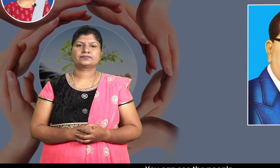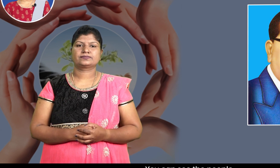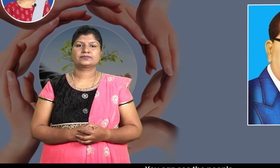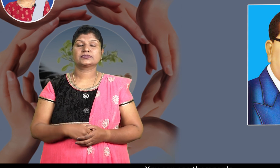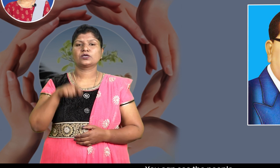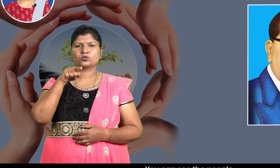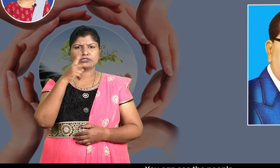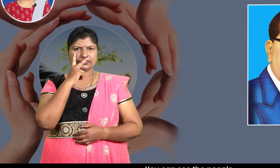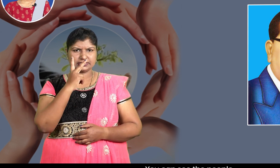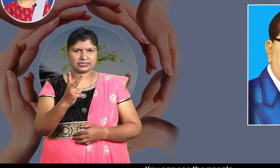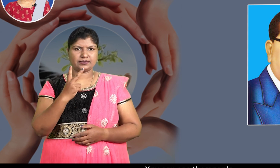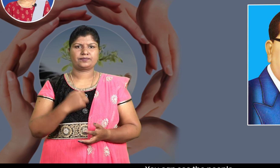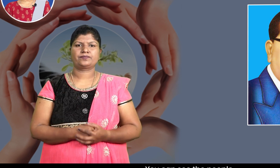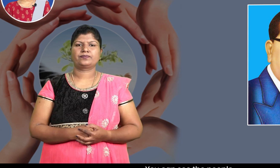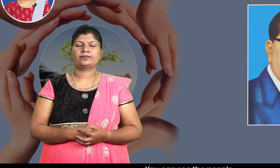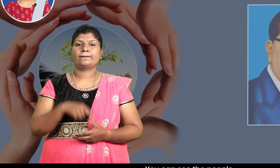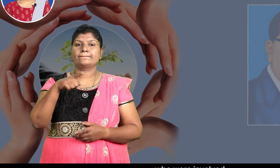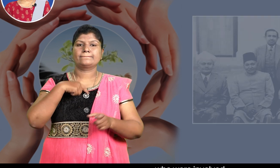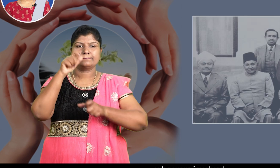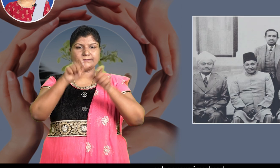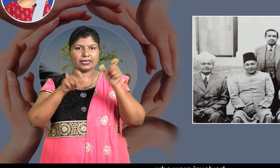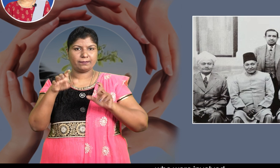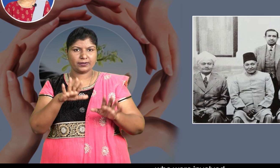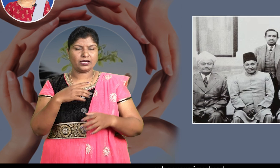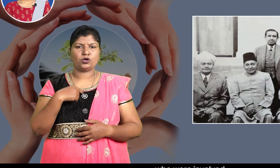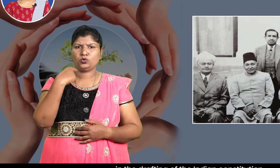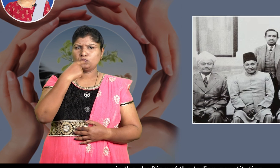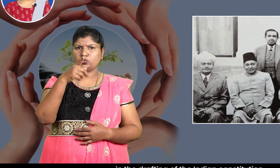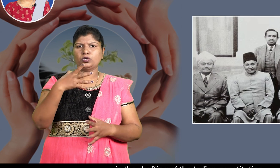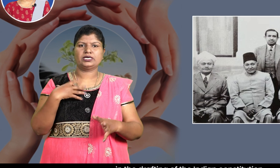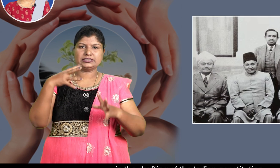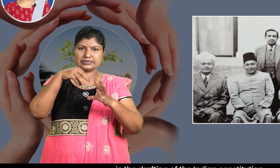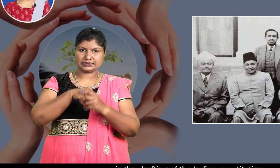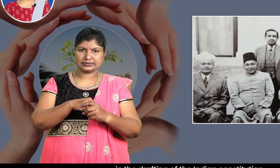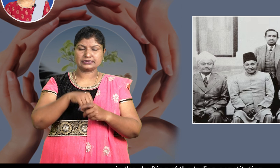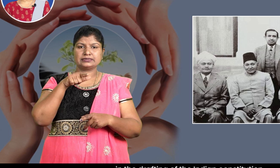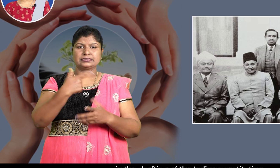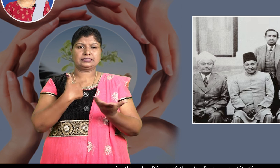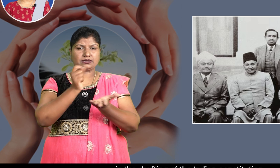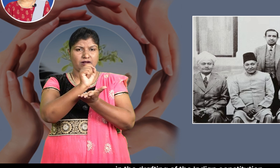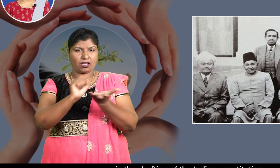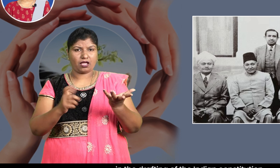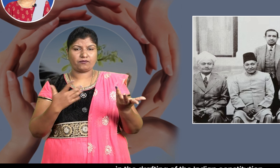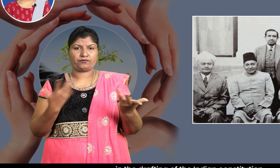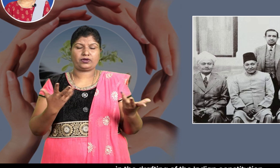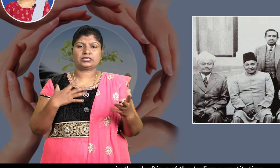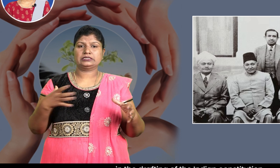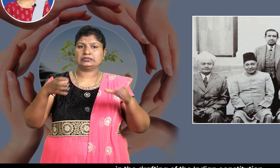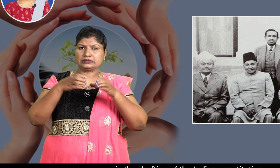You can see the people who were involved in the drafting of Indian Constitution.